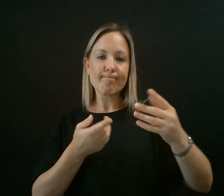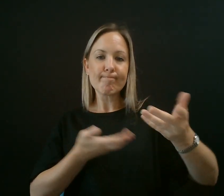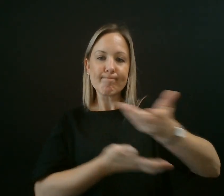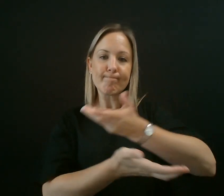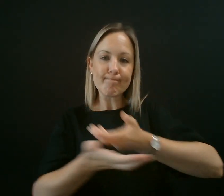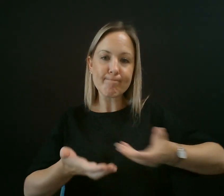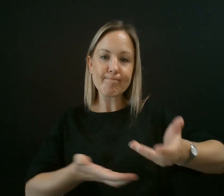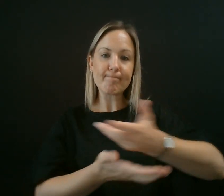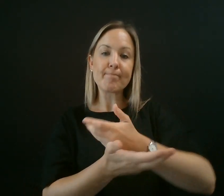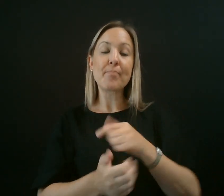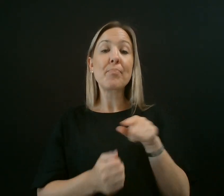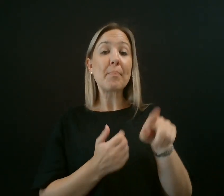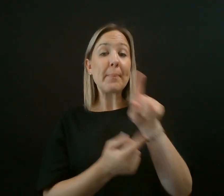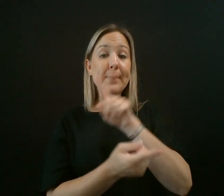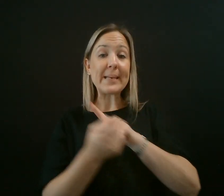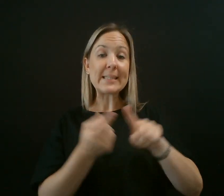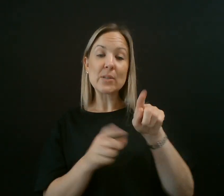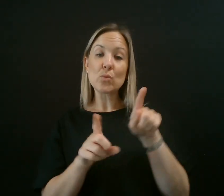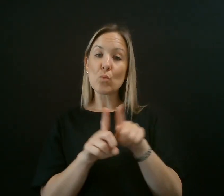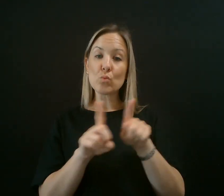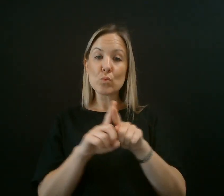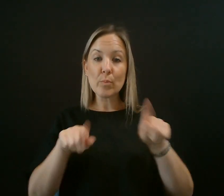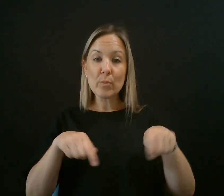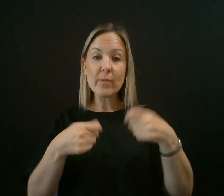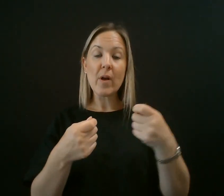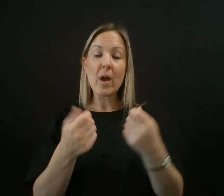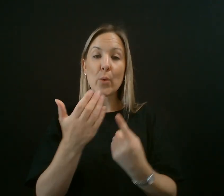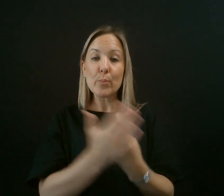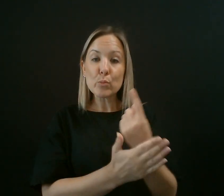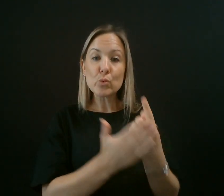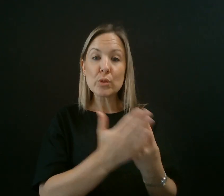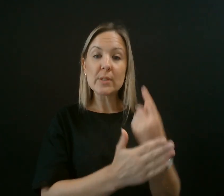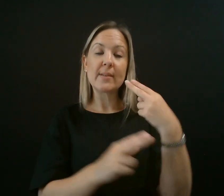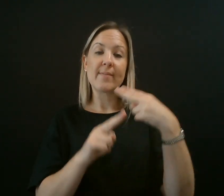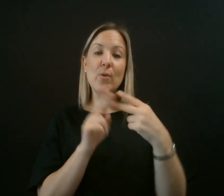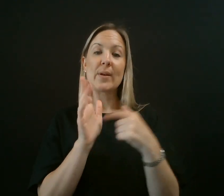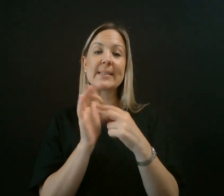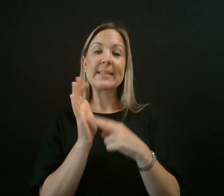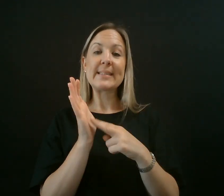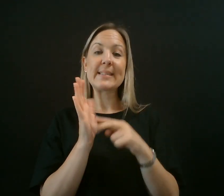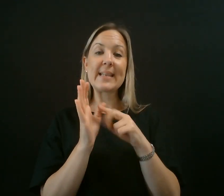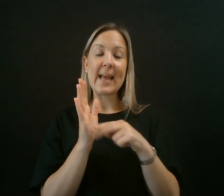The meetings will also provide the opportunity for tenants to raise any concerns.